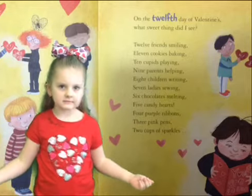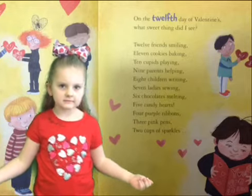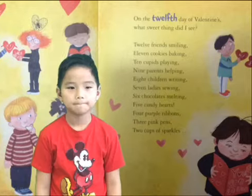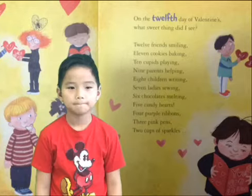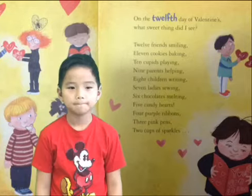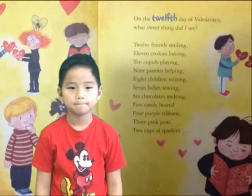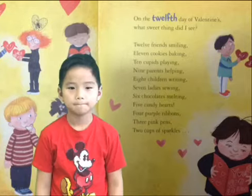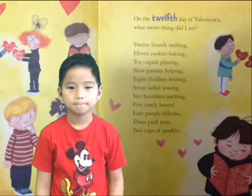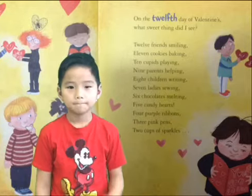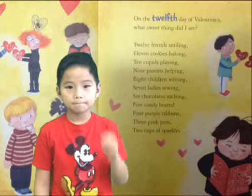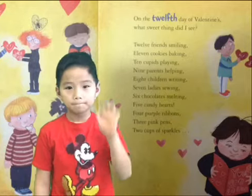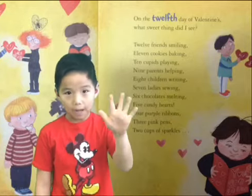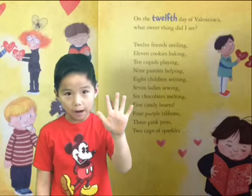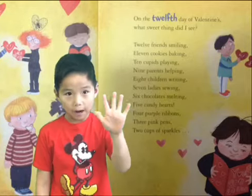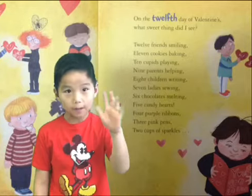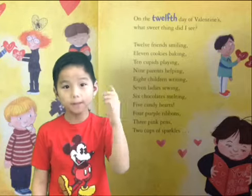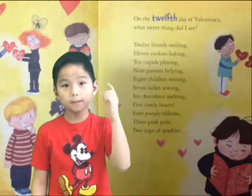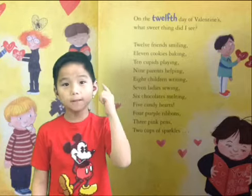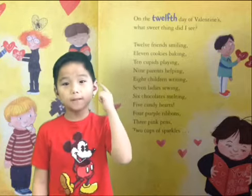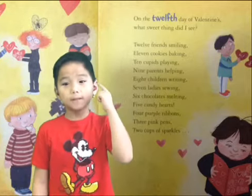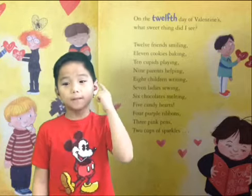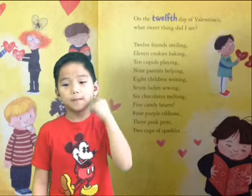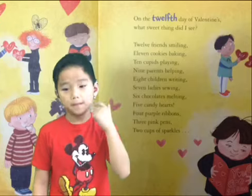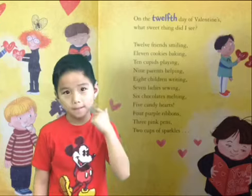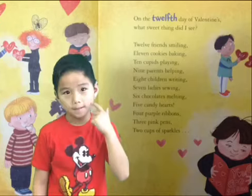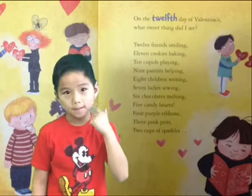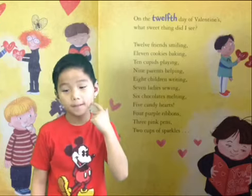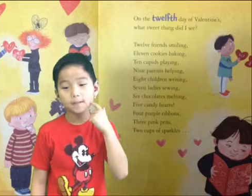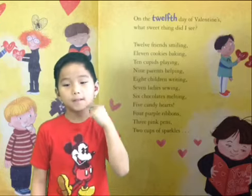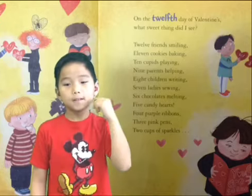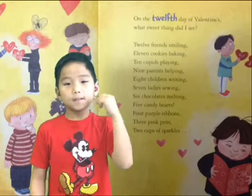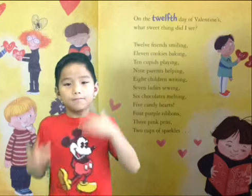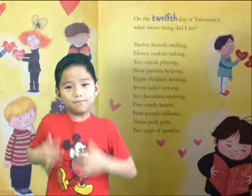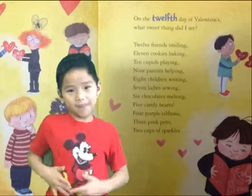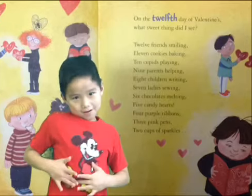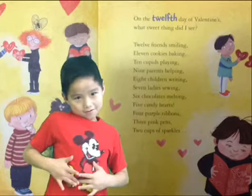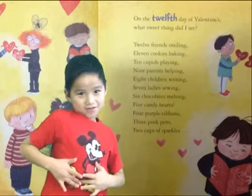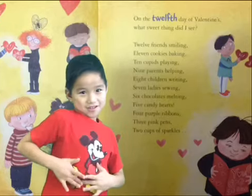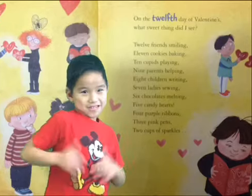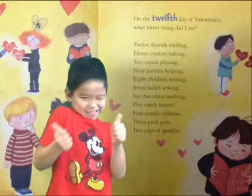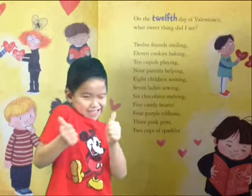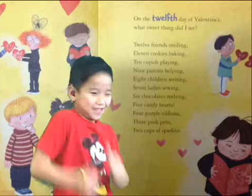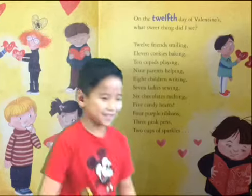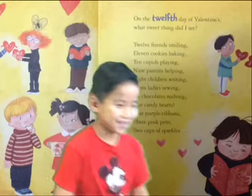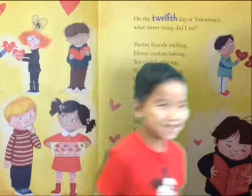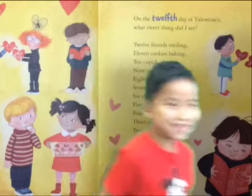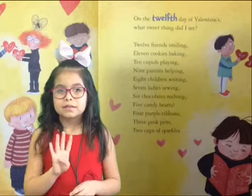five candy hearts,